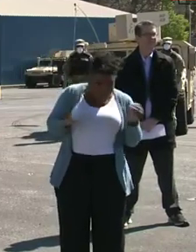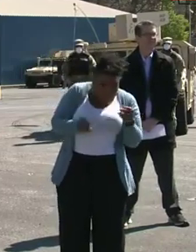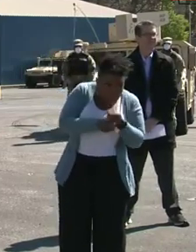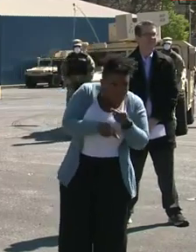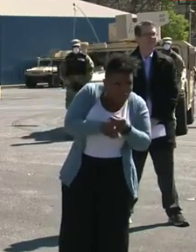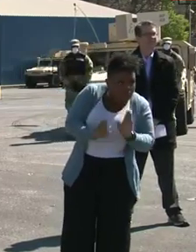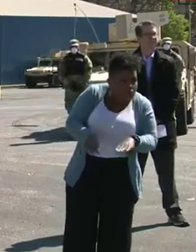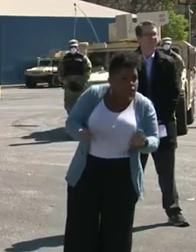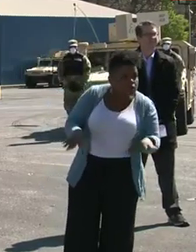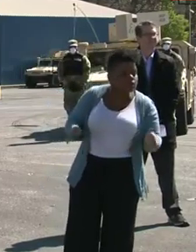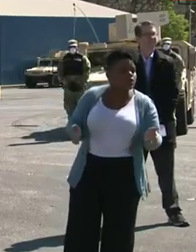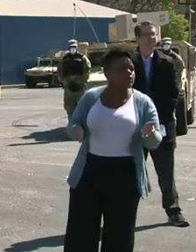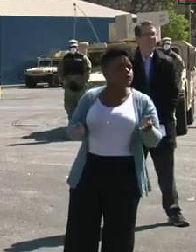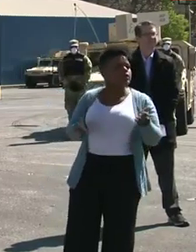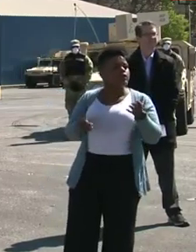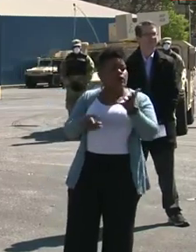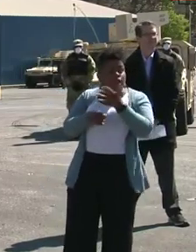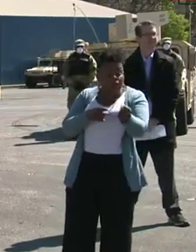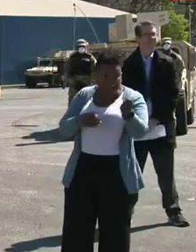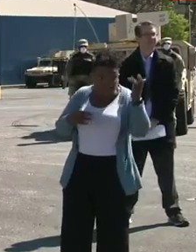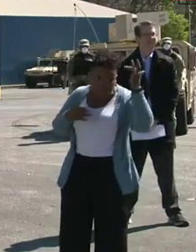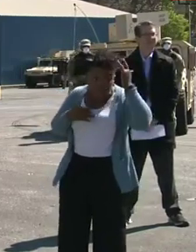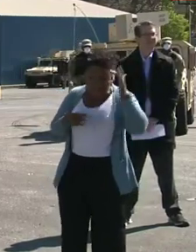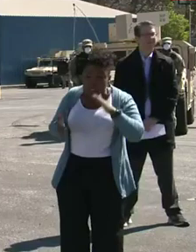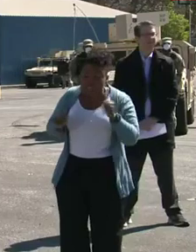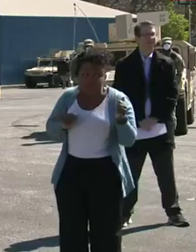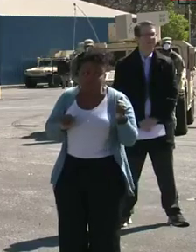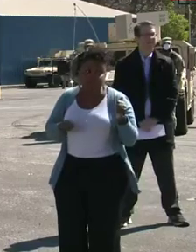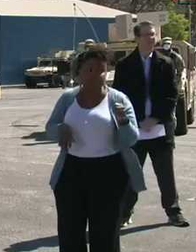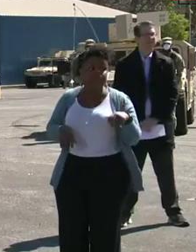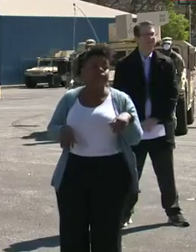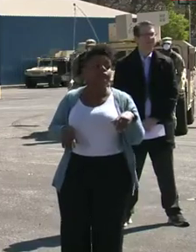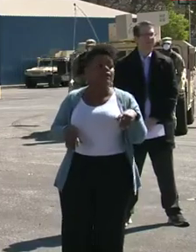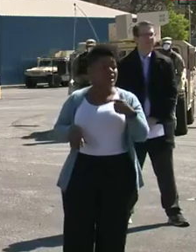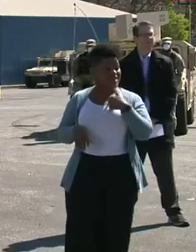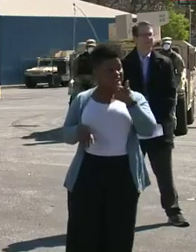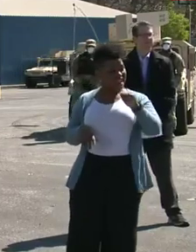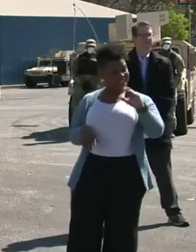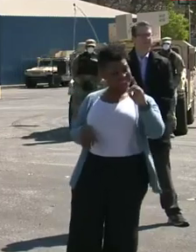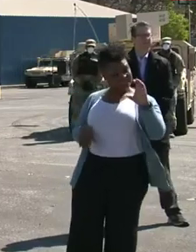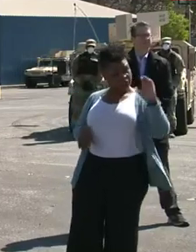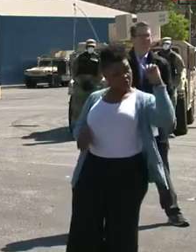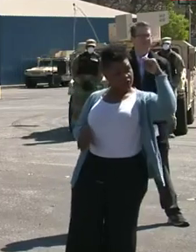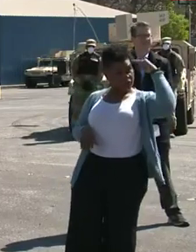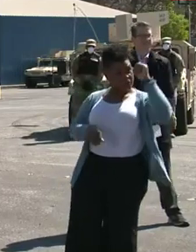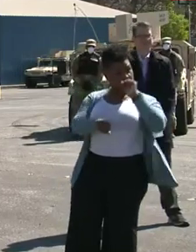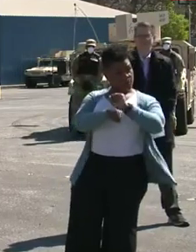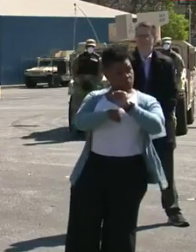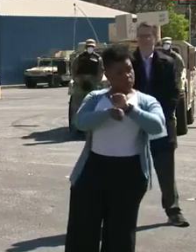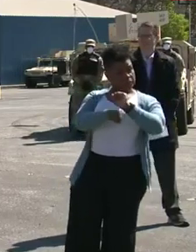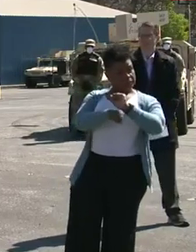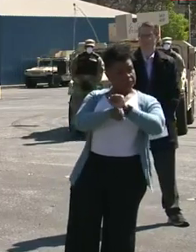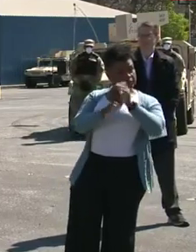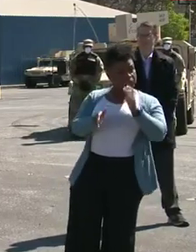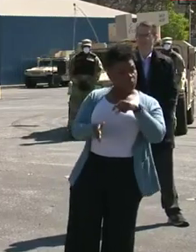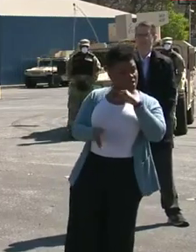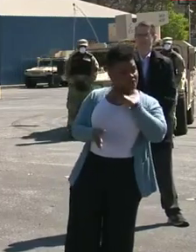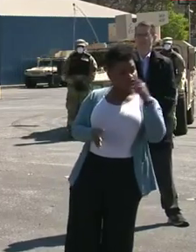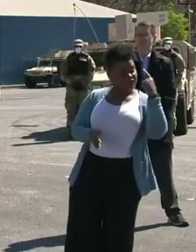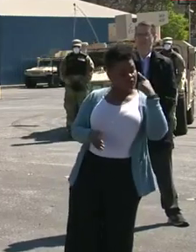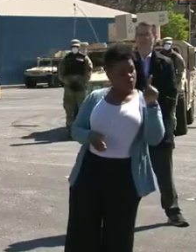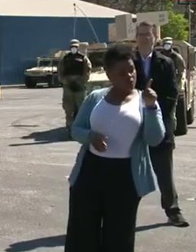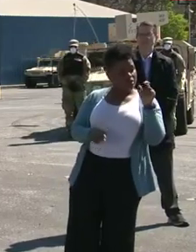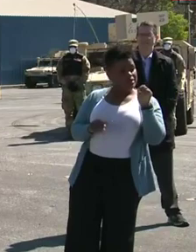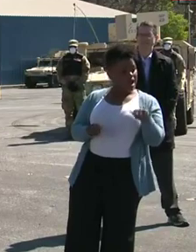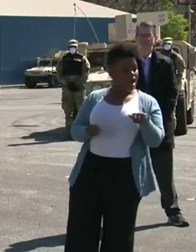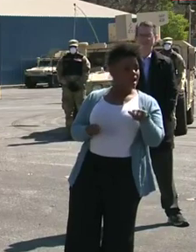leave. Have you notified D.C. government employees who fall into that category that they would qualify for that? Is that something D.C. government employees can take advantage